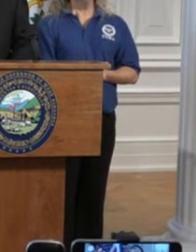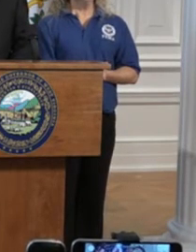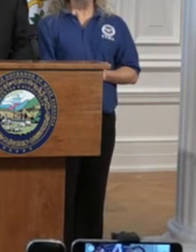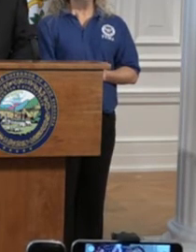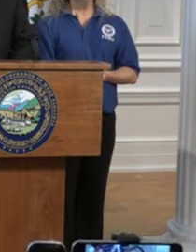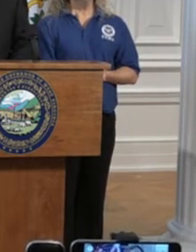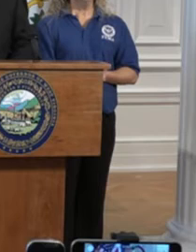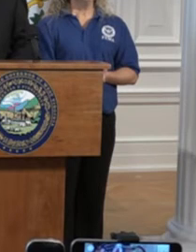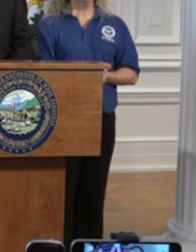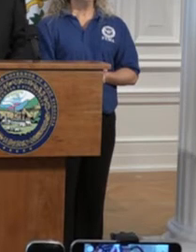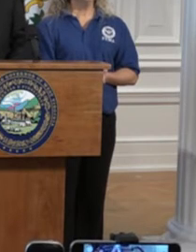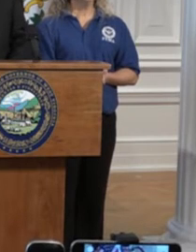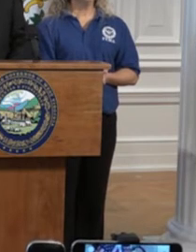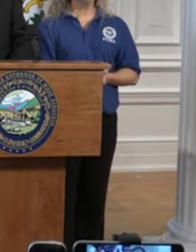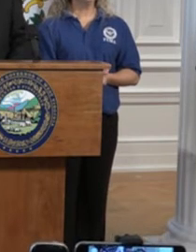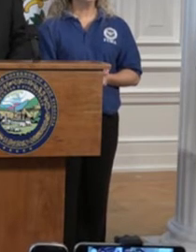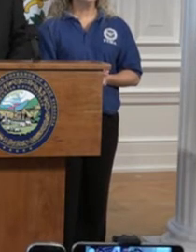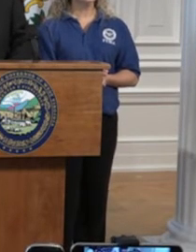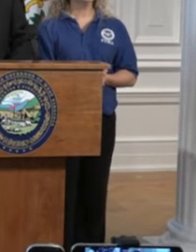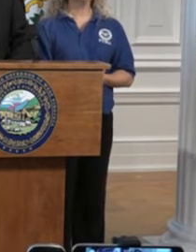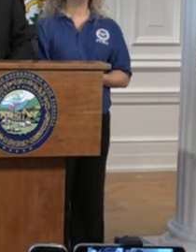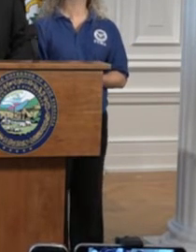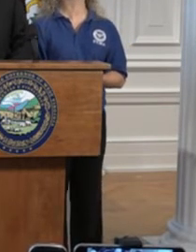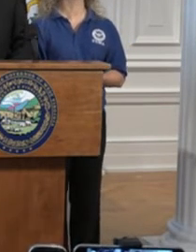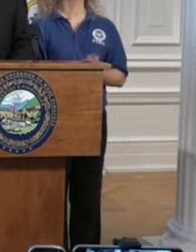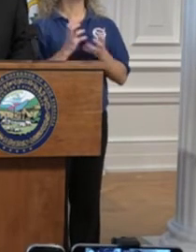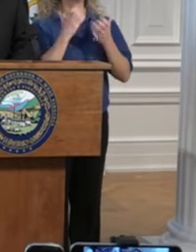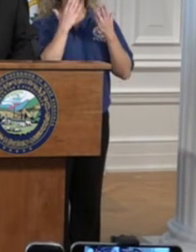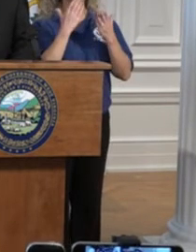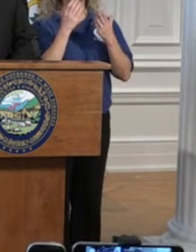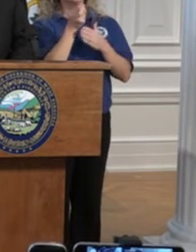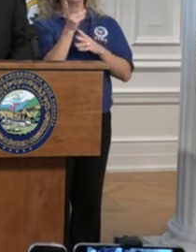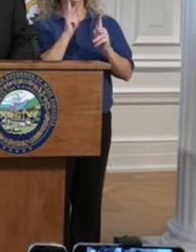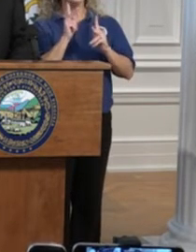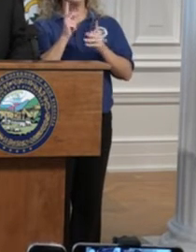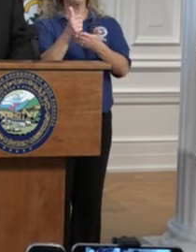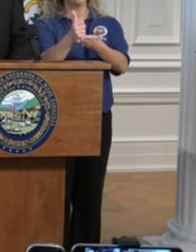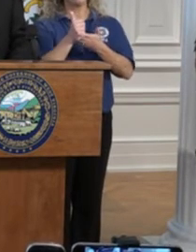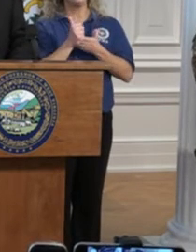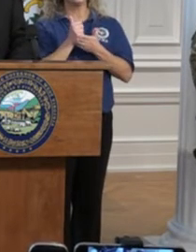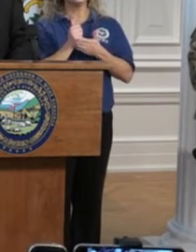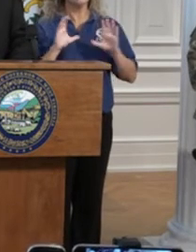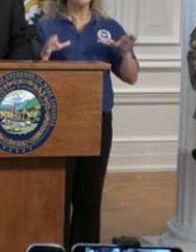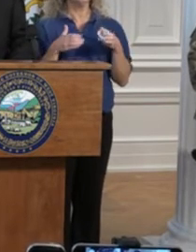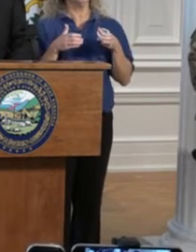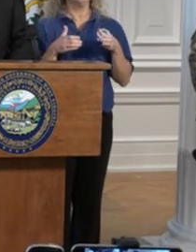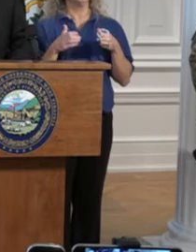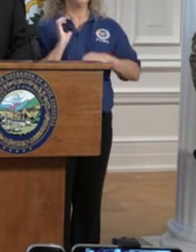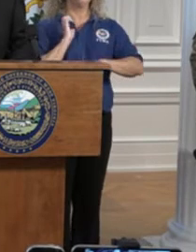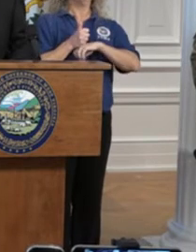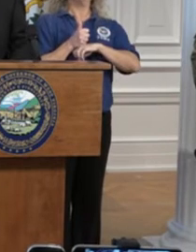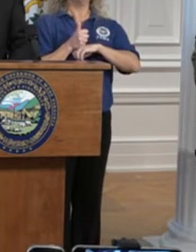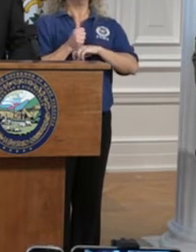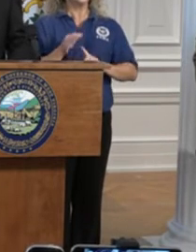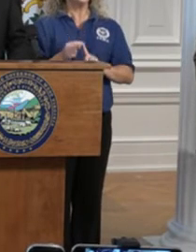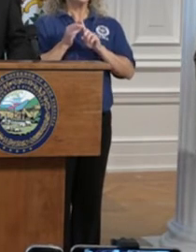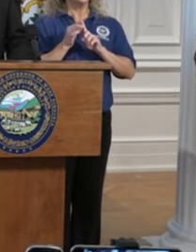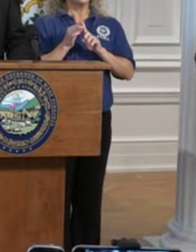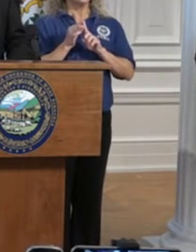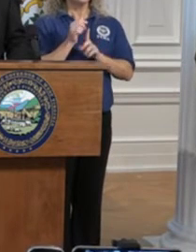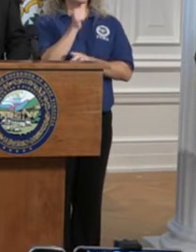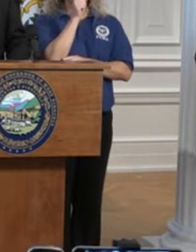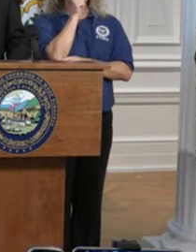I want to thank a few folks for helping us pull this together. This is a unique